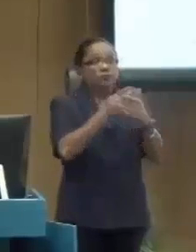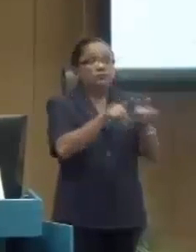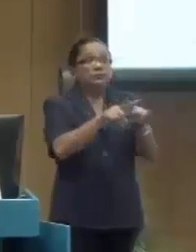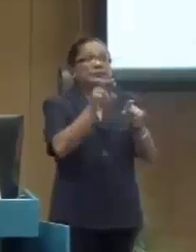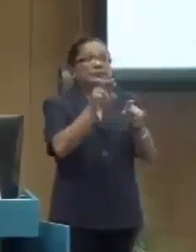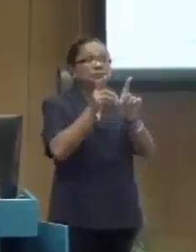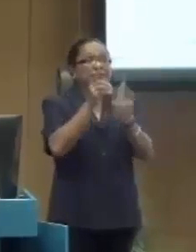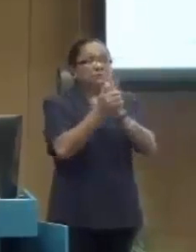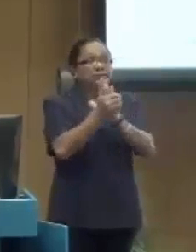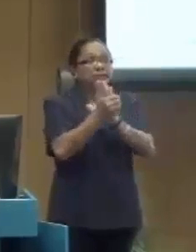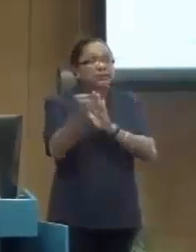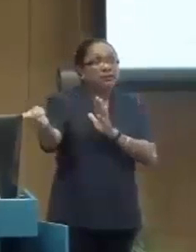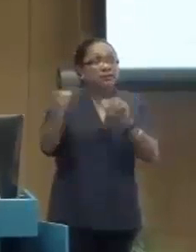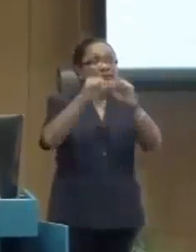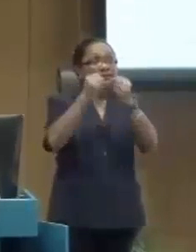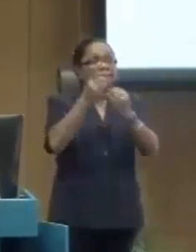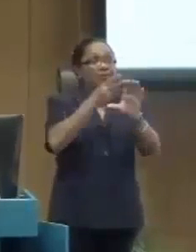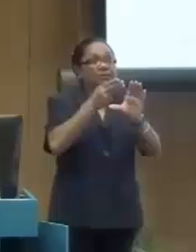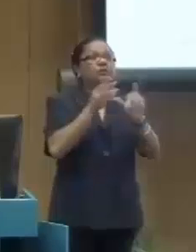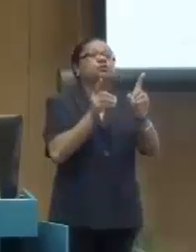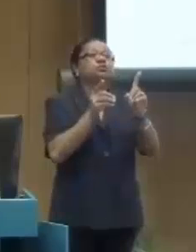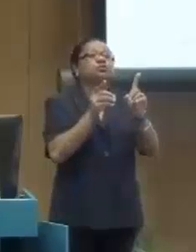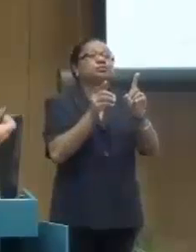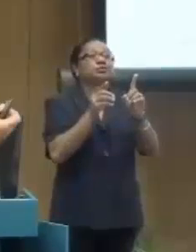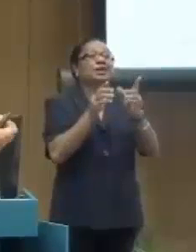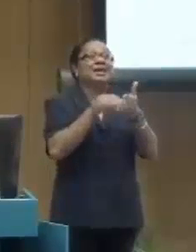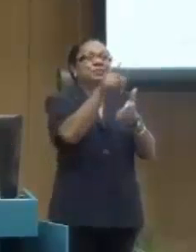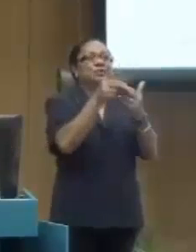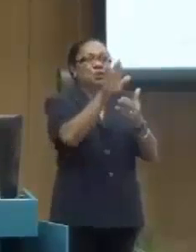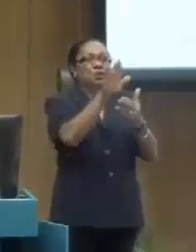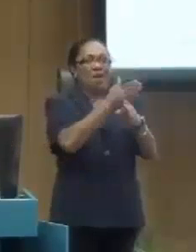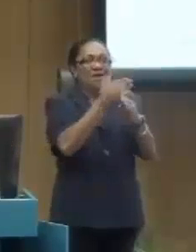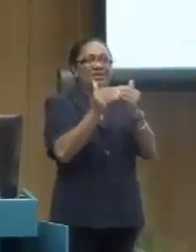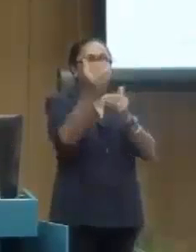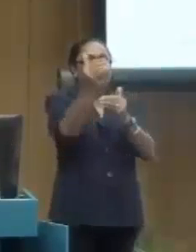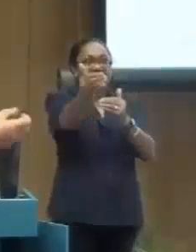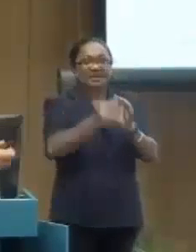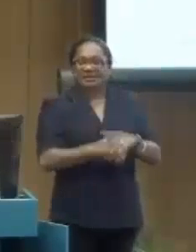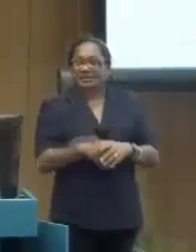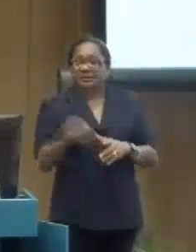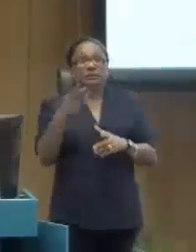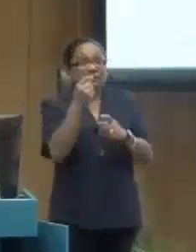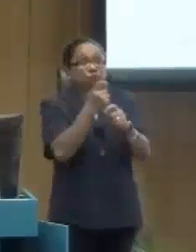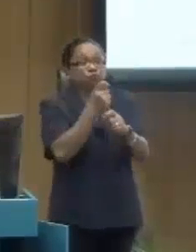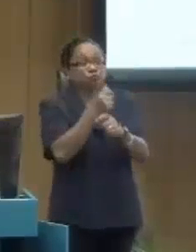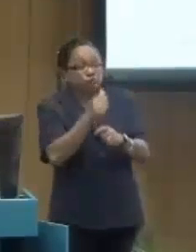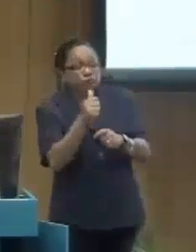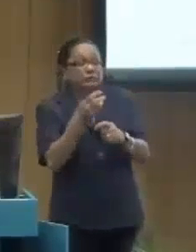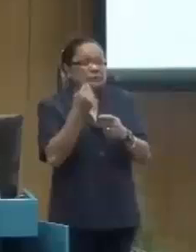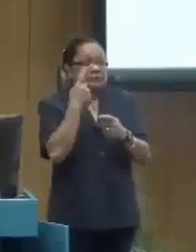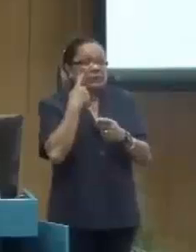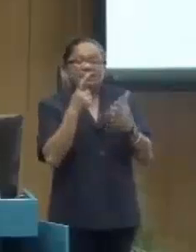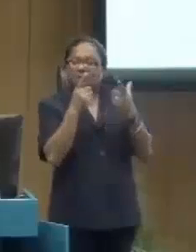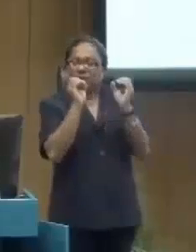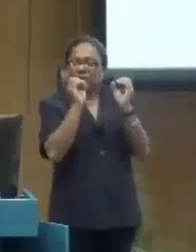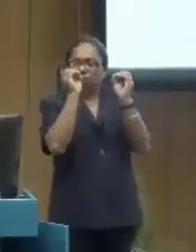these to align with their profession in the future. Some of the tools we're using and experimenting with, things